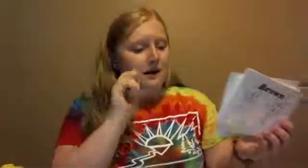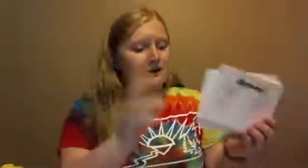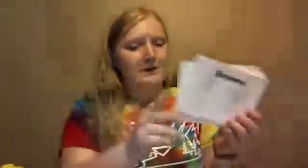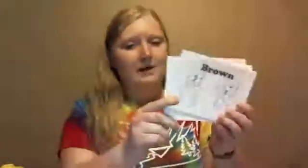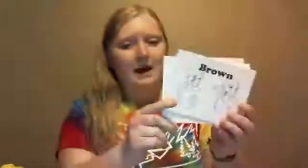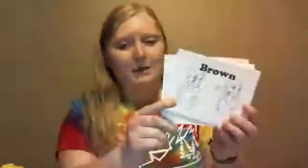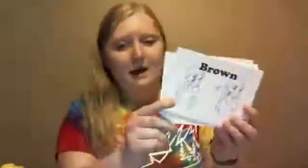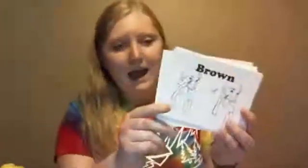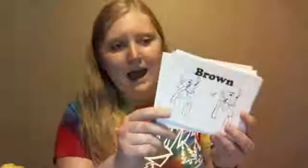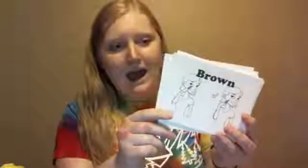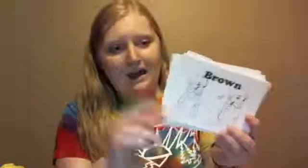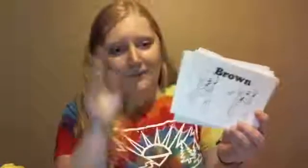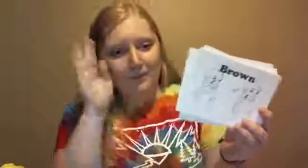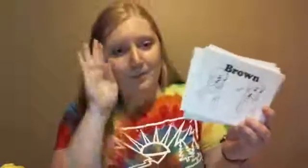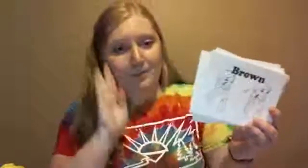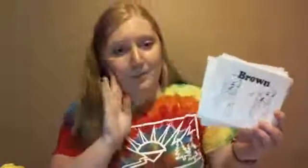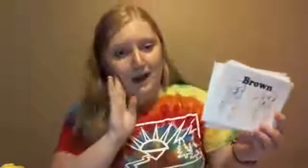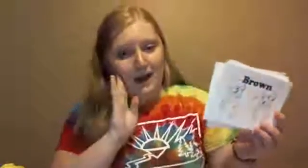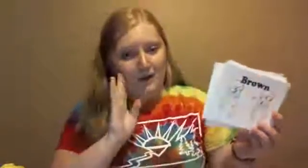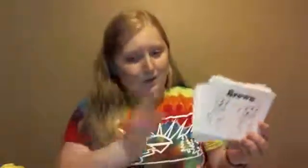So now we have brown.